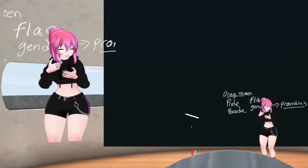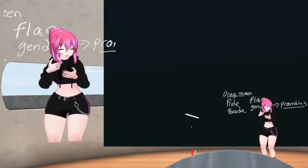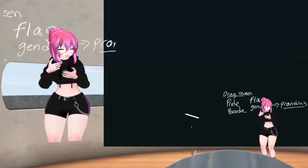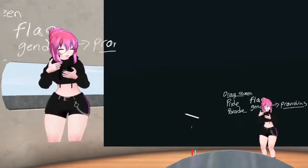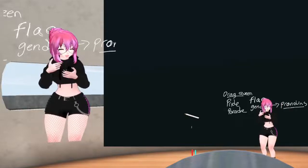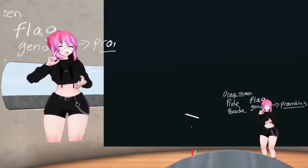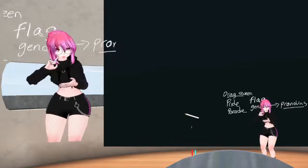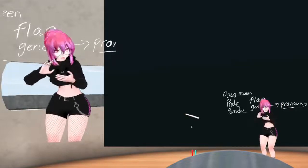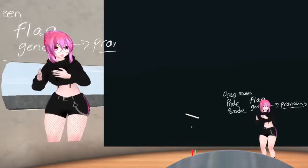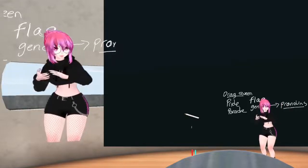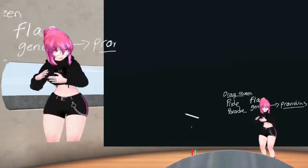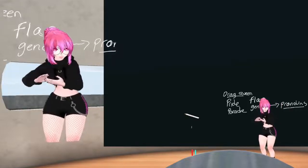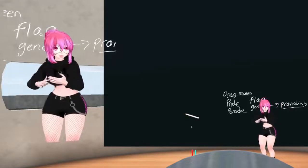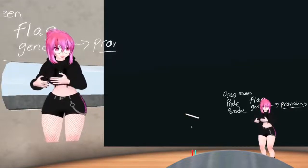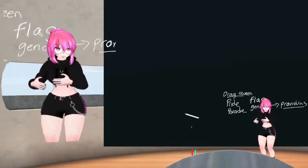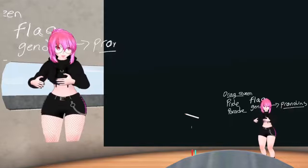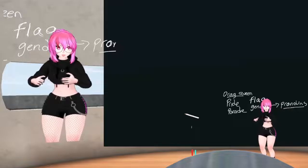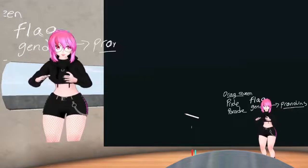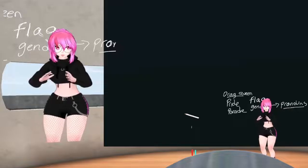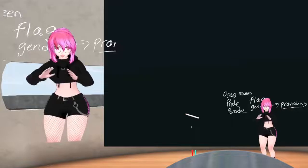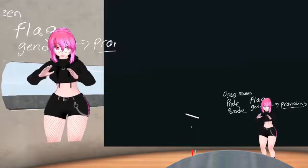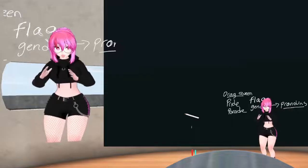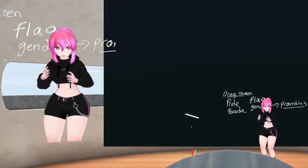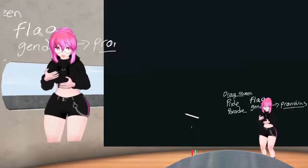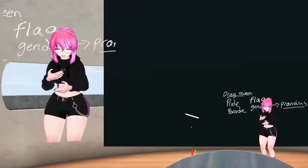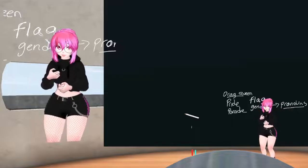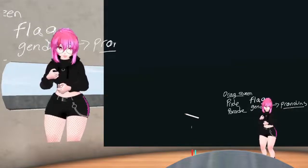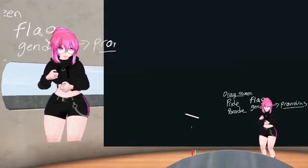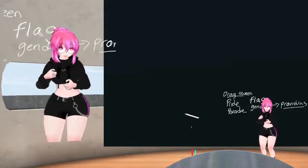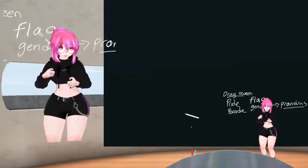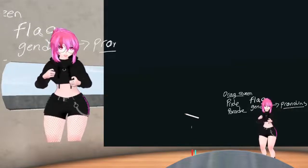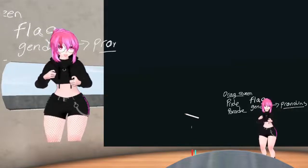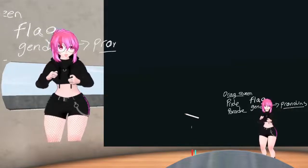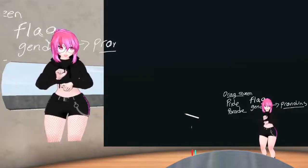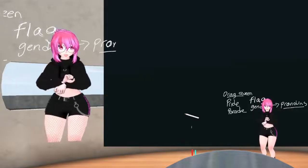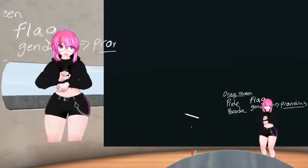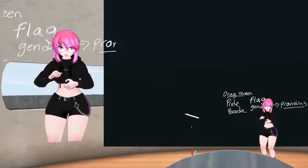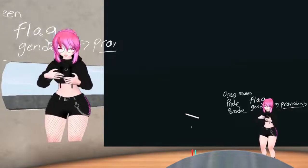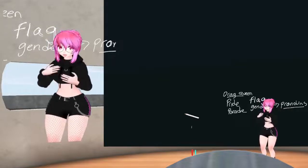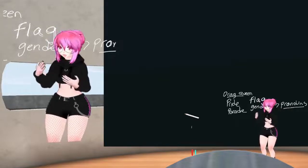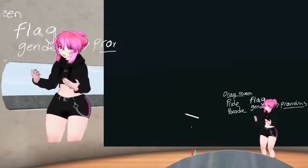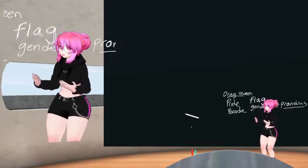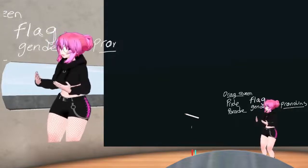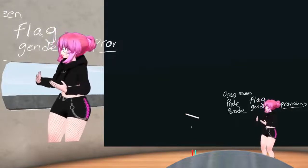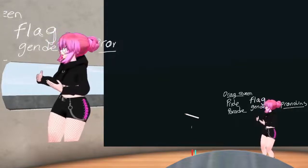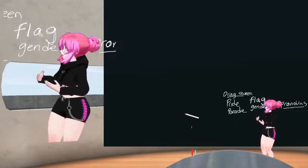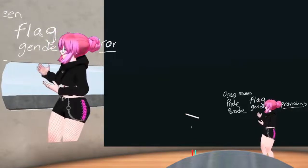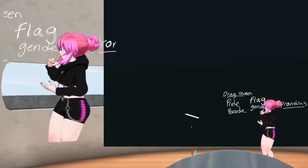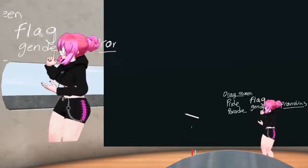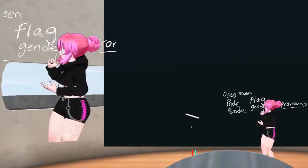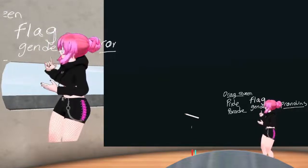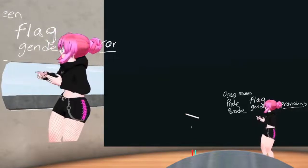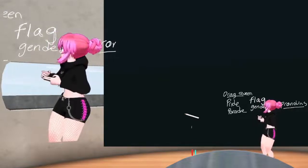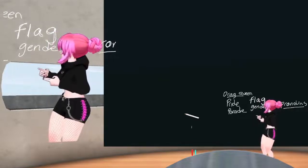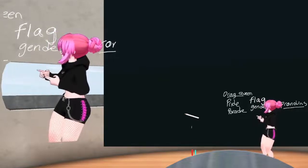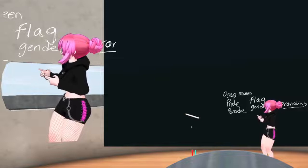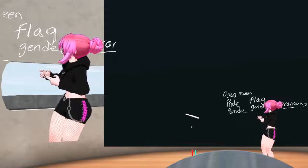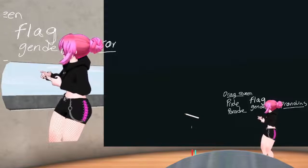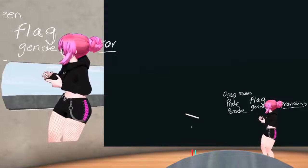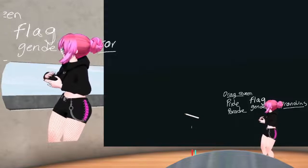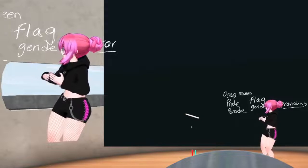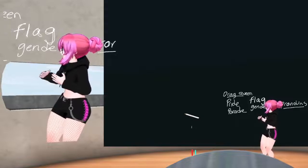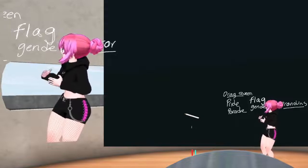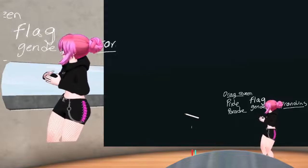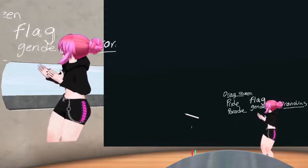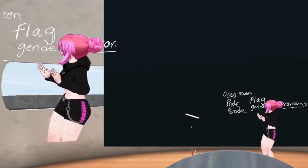helping a deaf community, are making and working with the queer deaf members